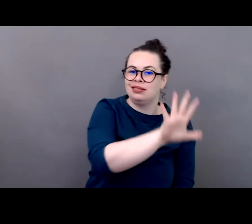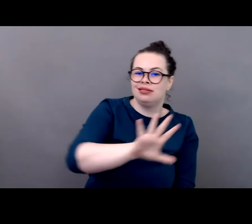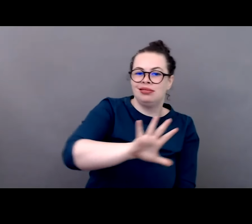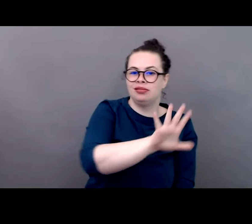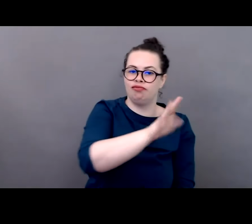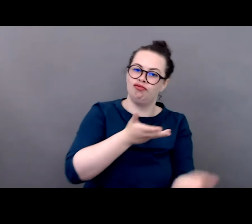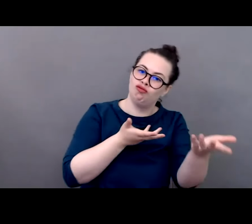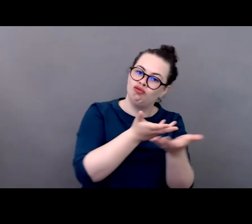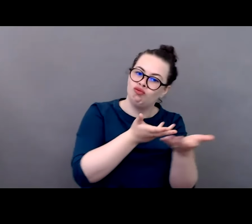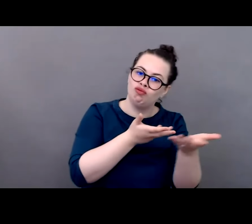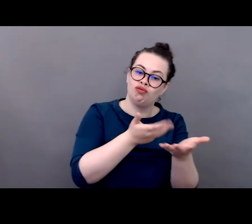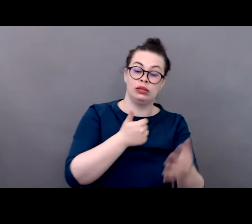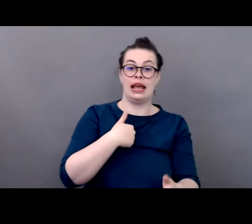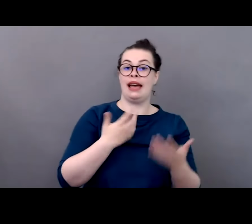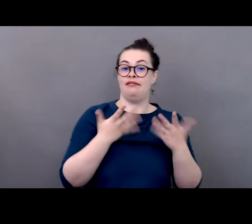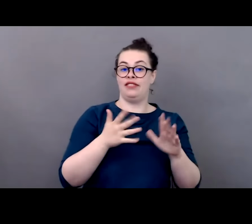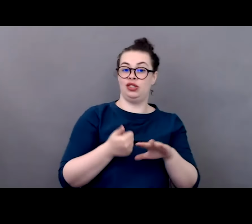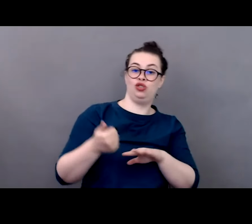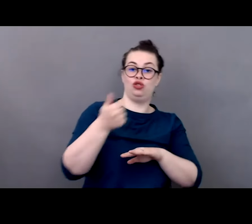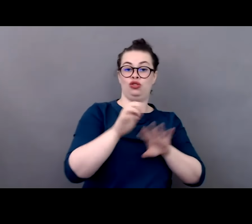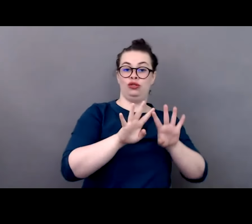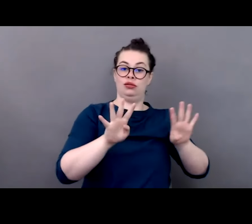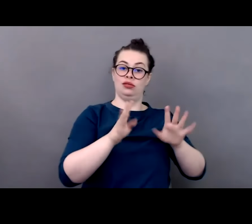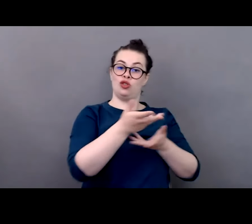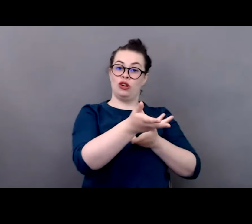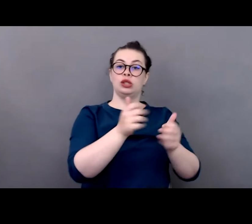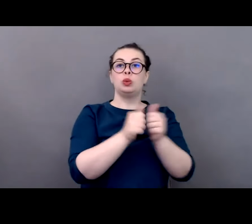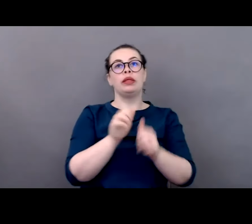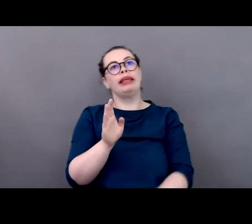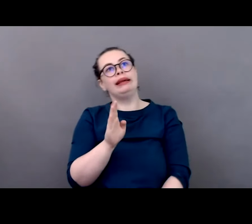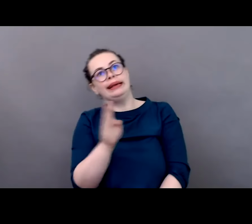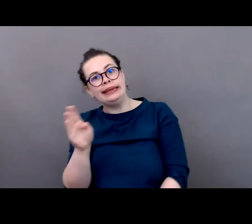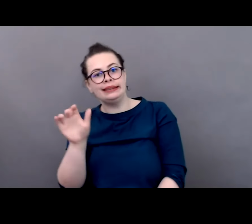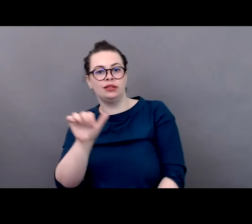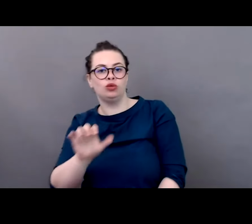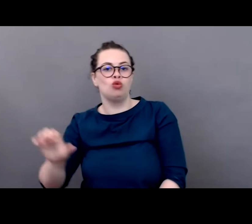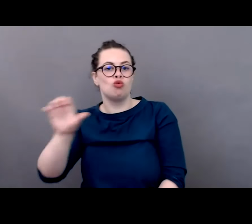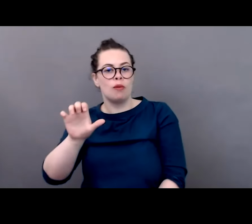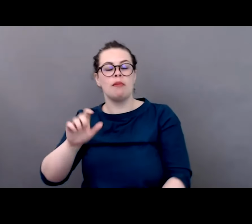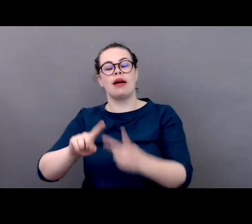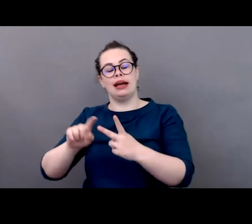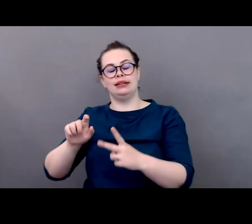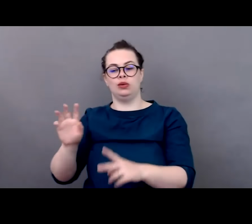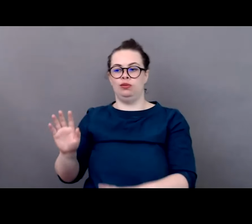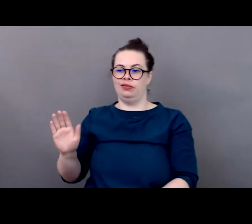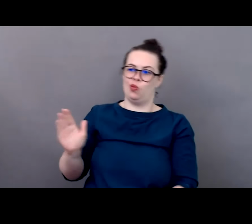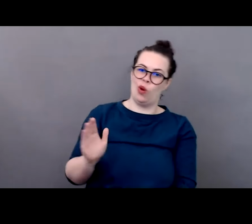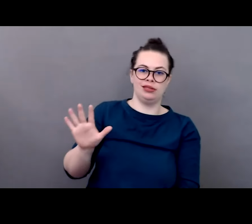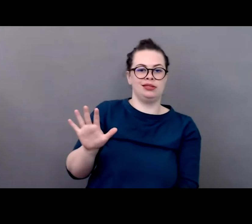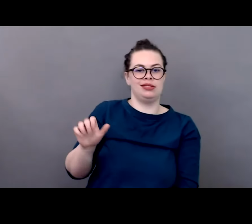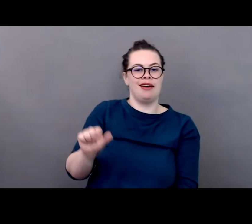I moderated the consultation with Eastern Europe and Central Asia. It is really interesting experience. Several